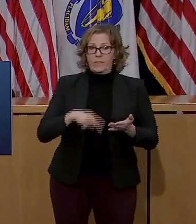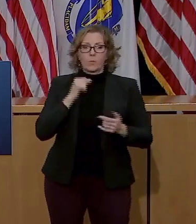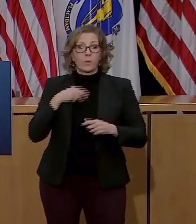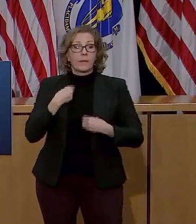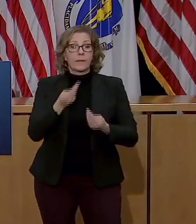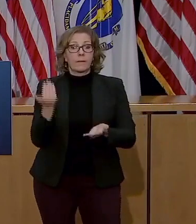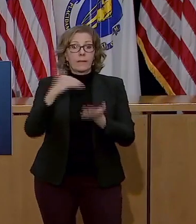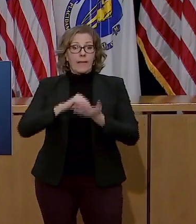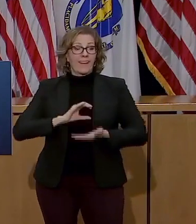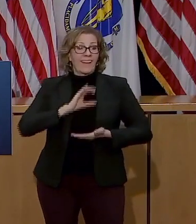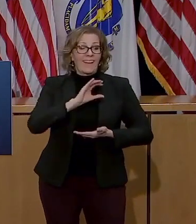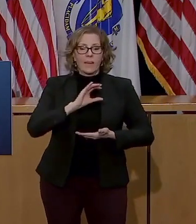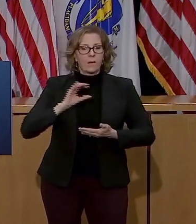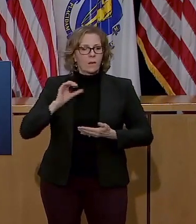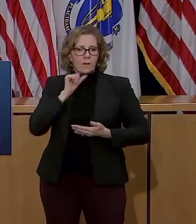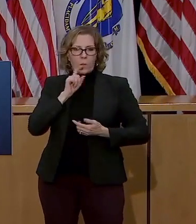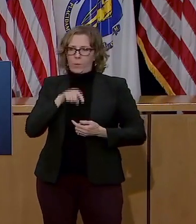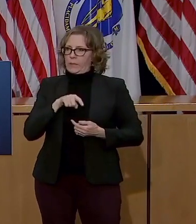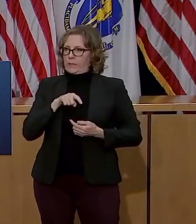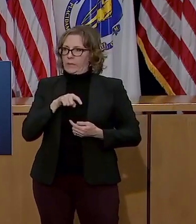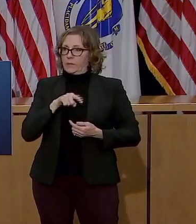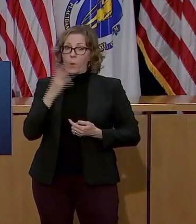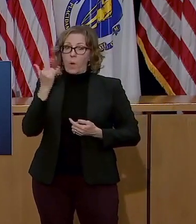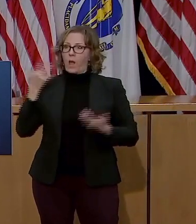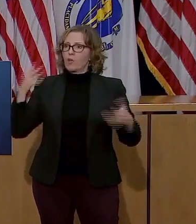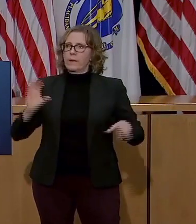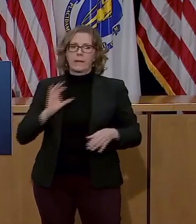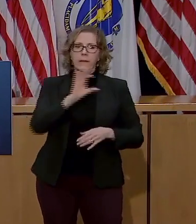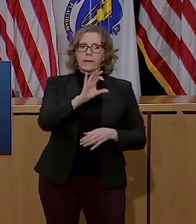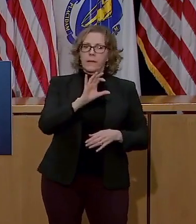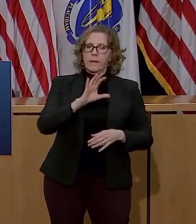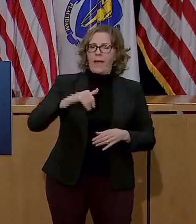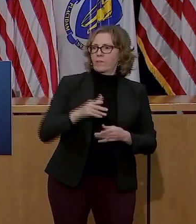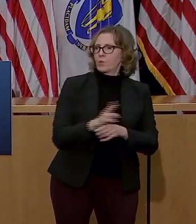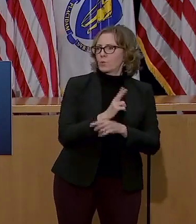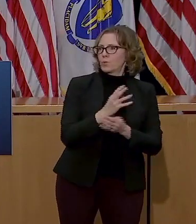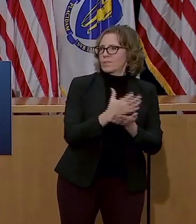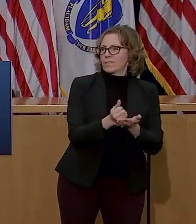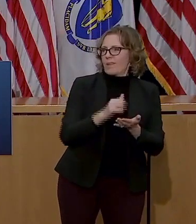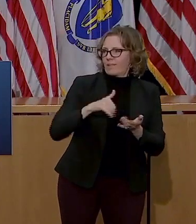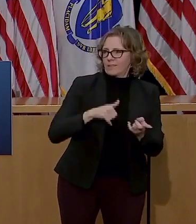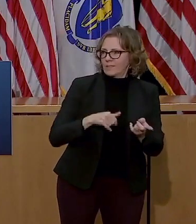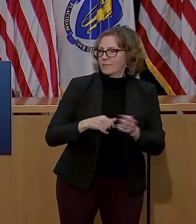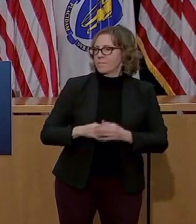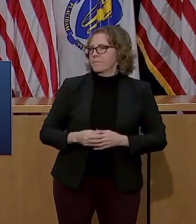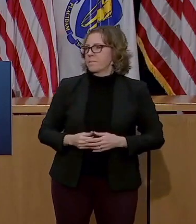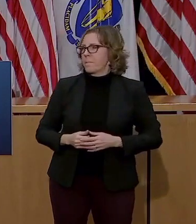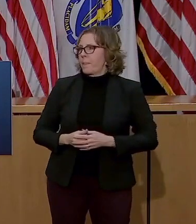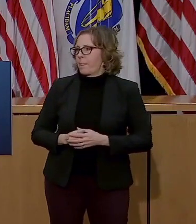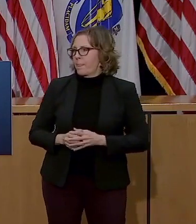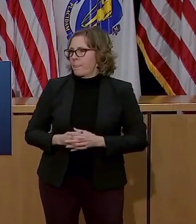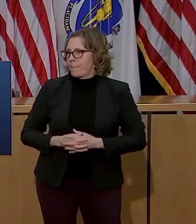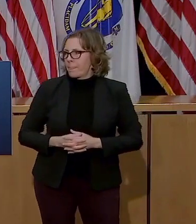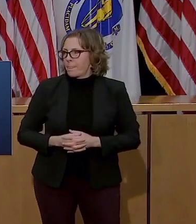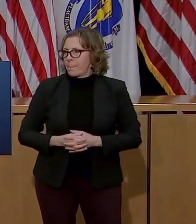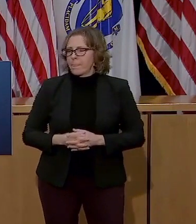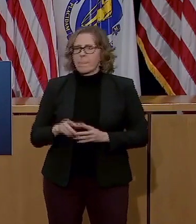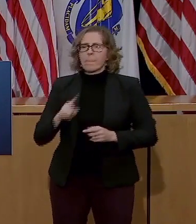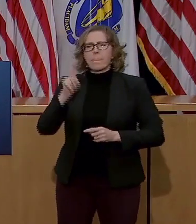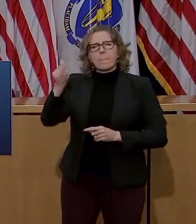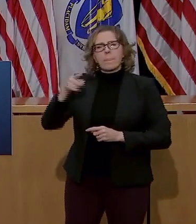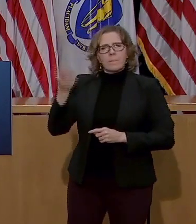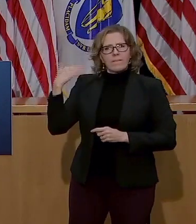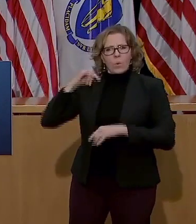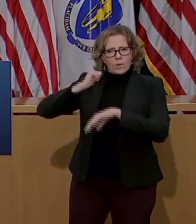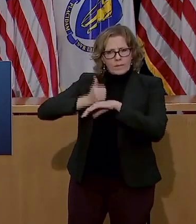hand for their first and second doses. Secretary, the one I was trying to ask earlier was, yeah, why did that best practice change? Do we not